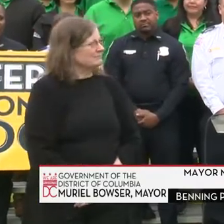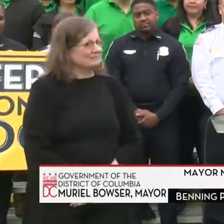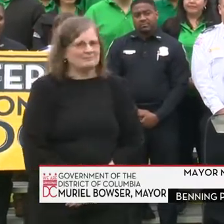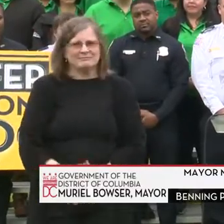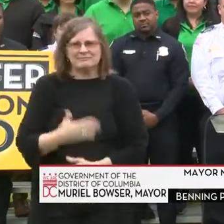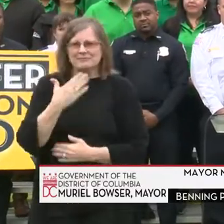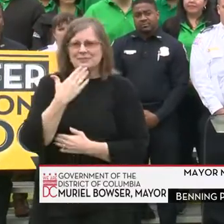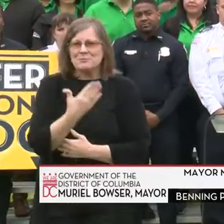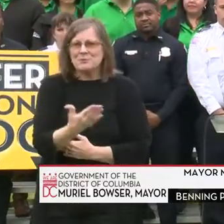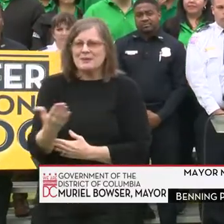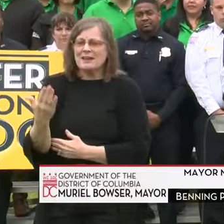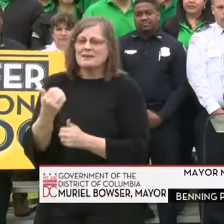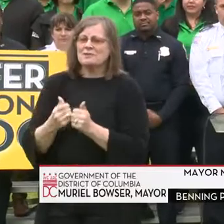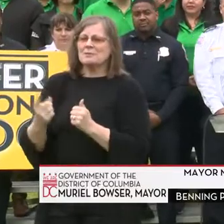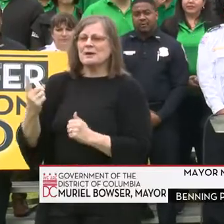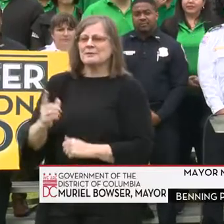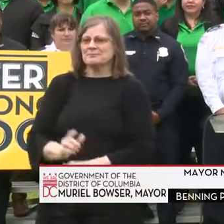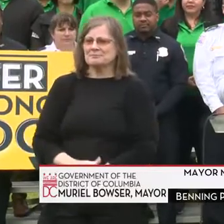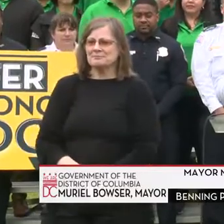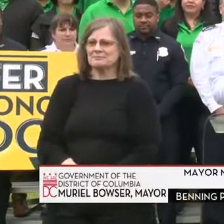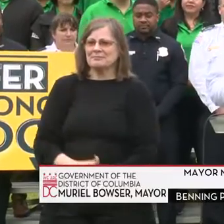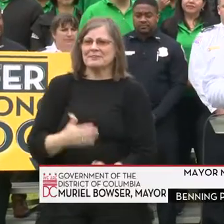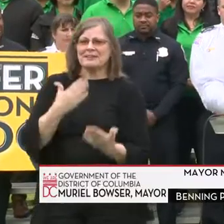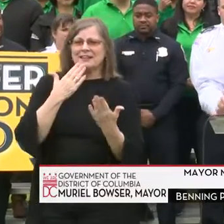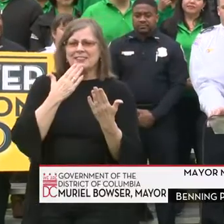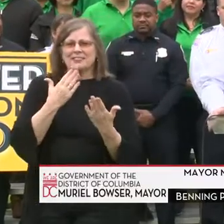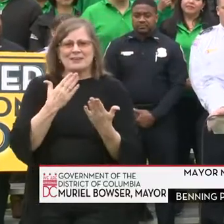Okay, good morning, everyone. Thank you for